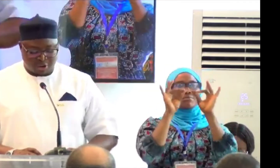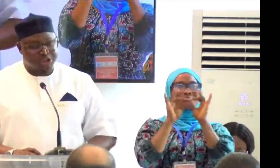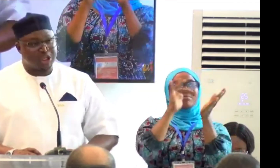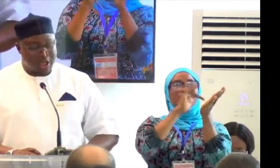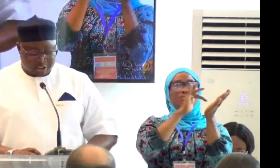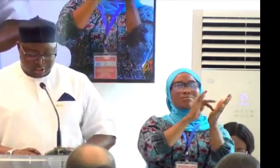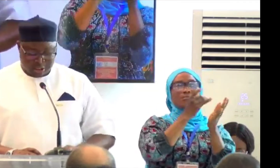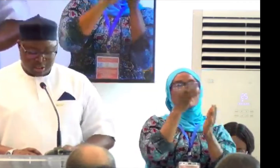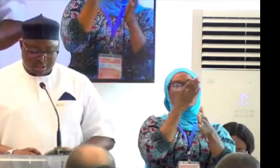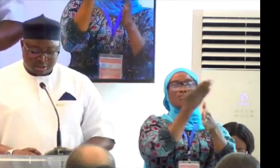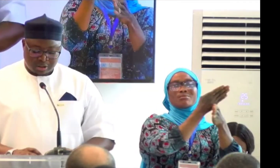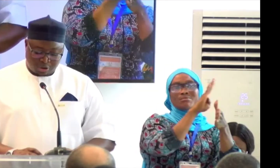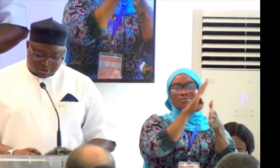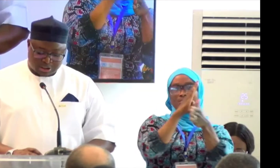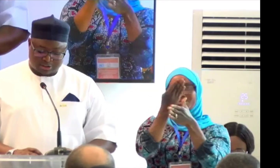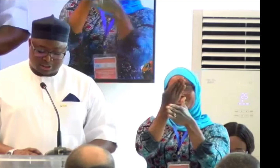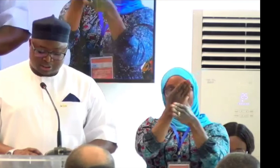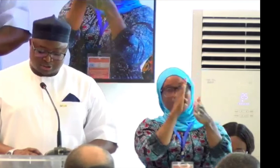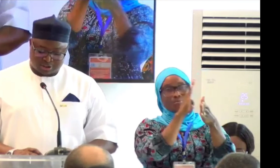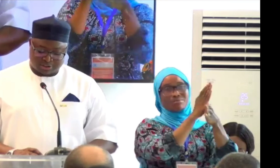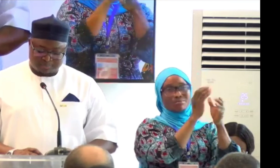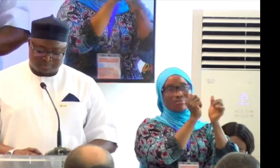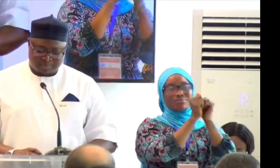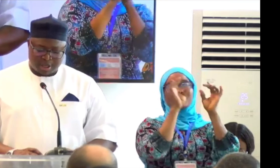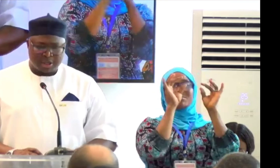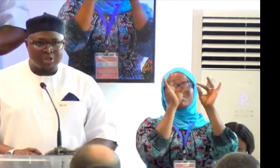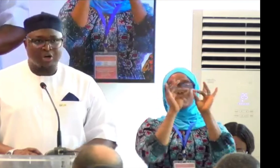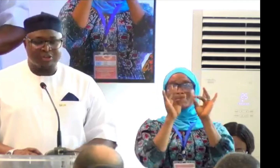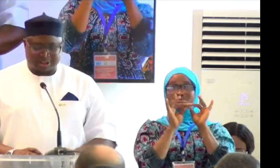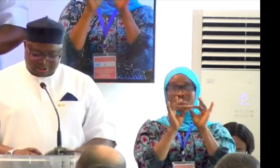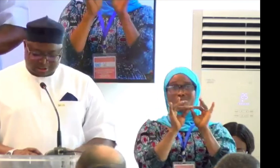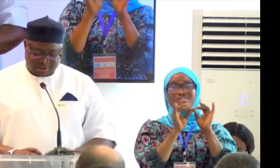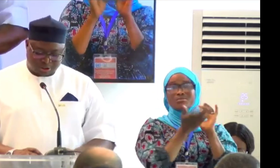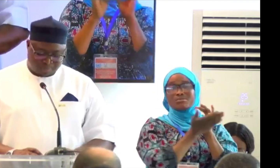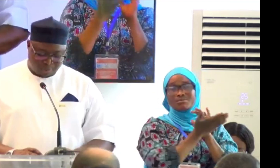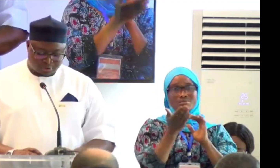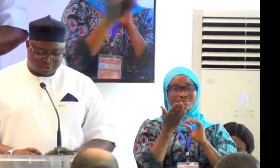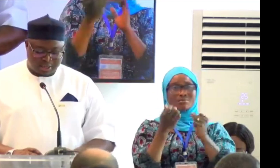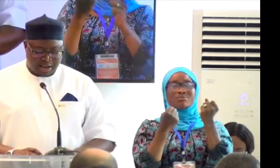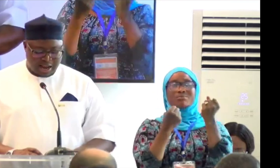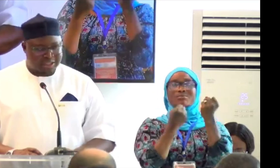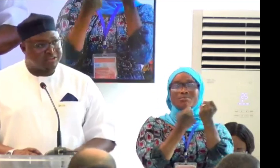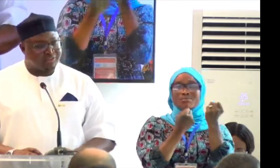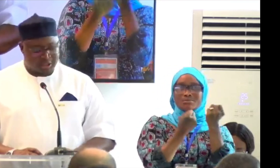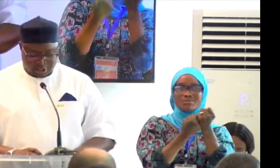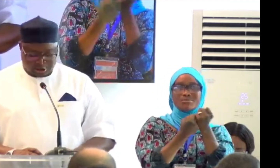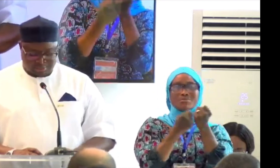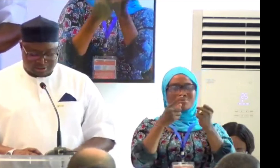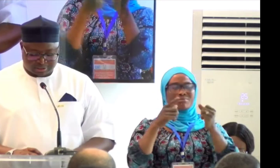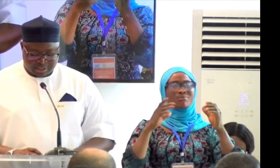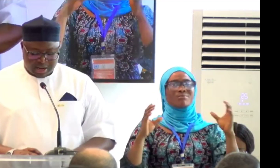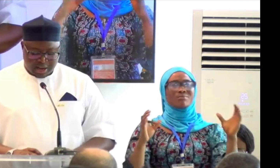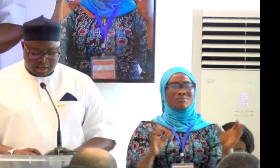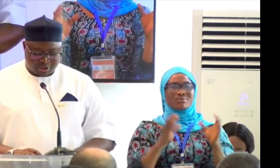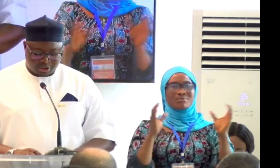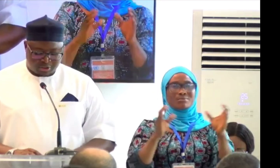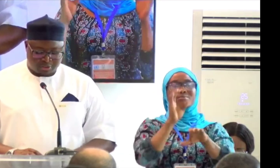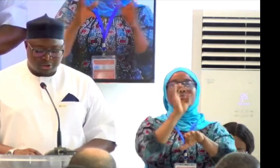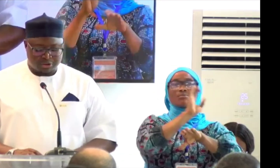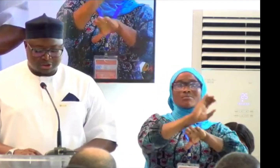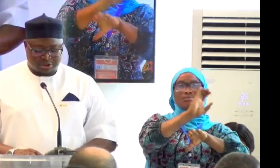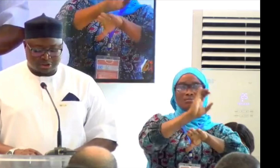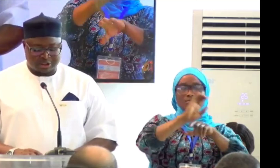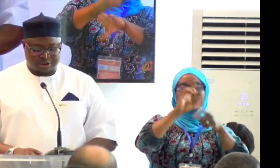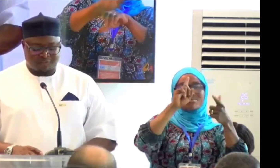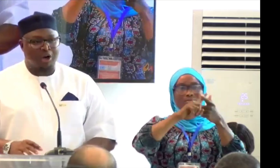of our shared continental interest. Your consistent support and active engagement are critical